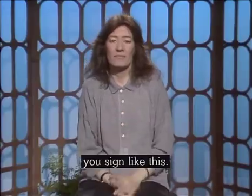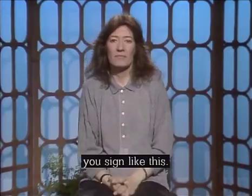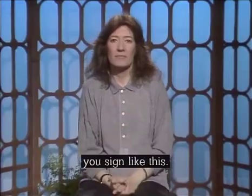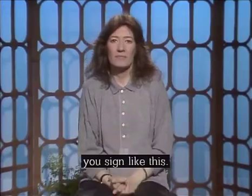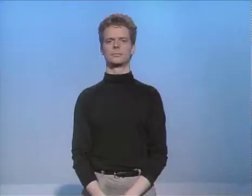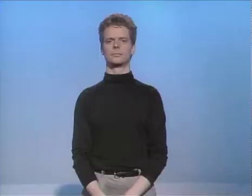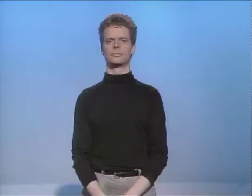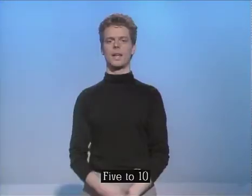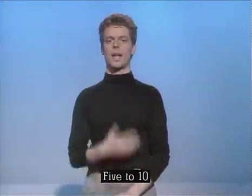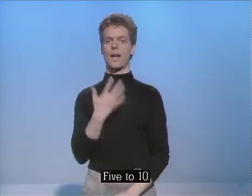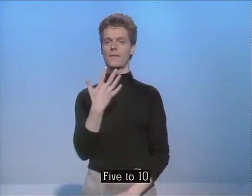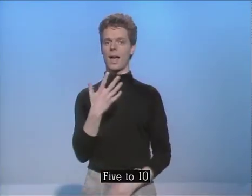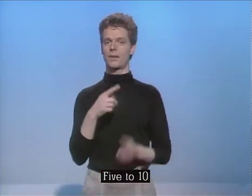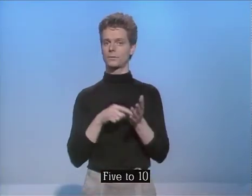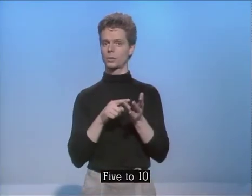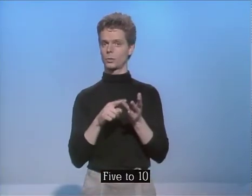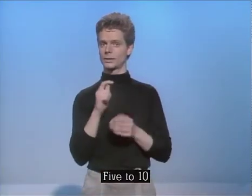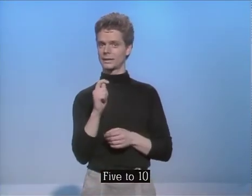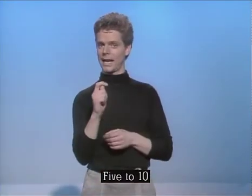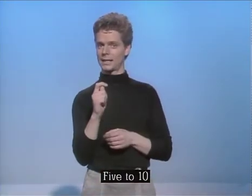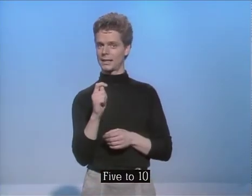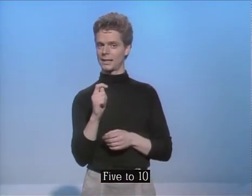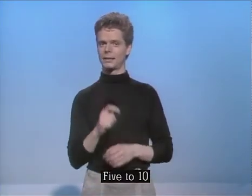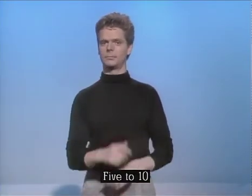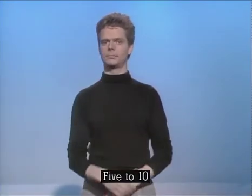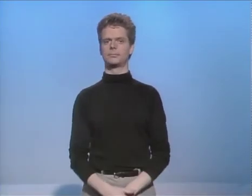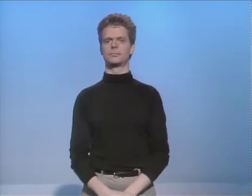this. 5 to 10.